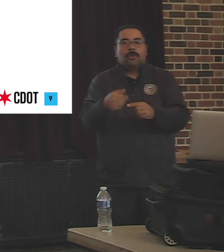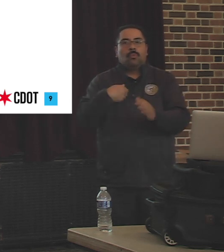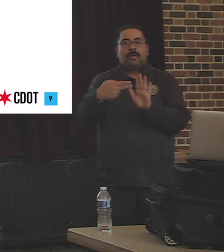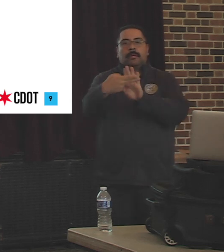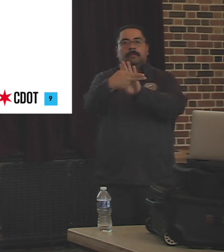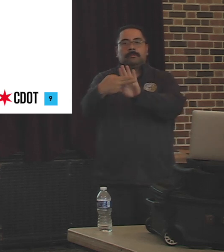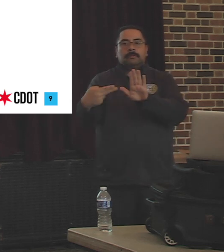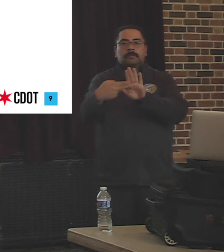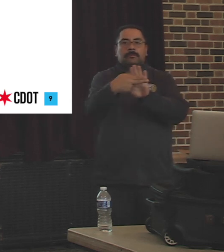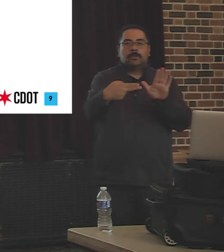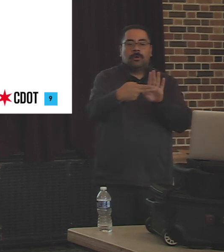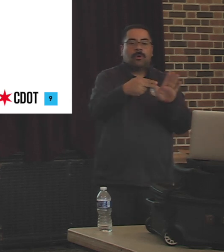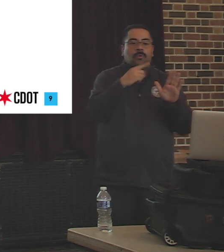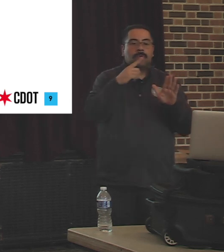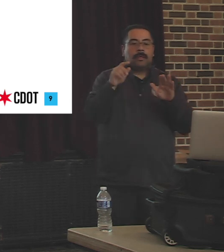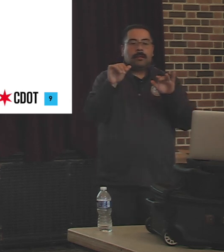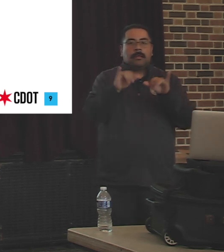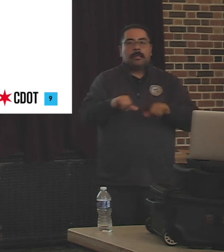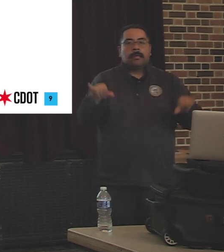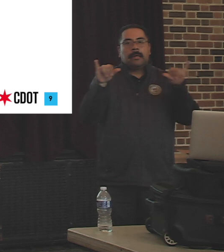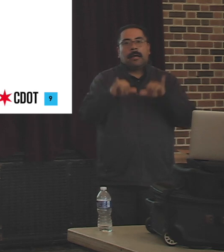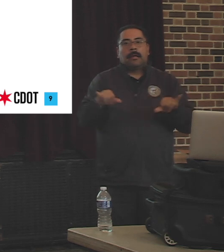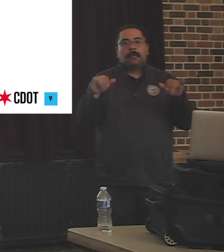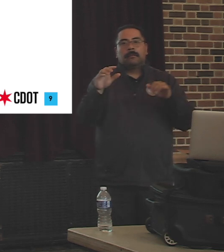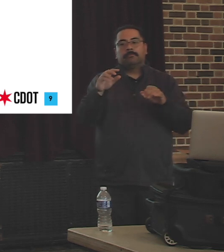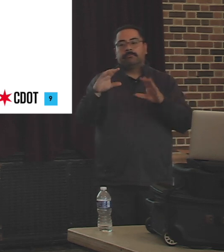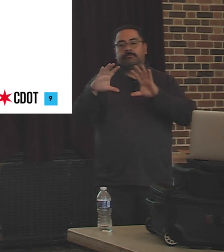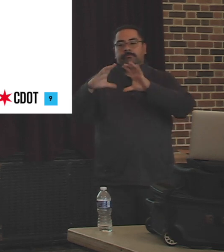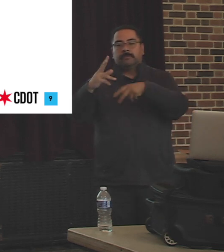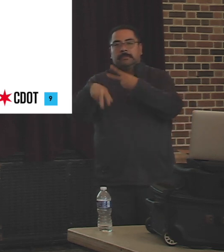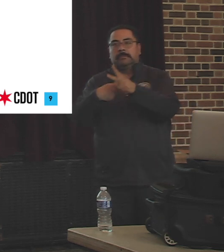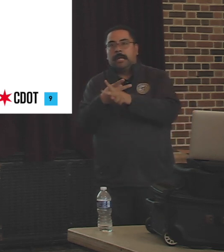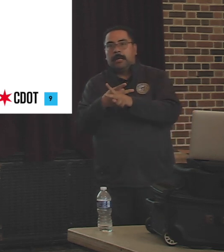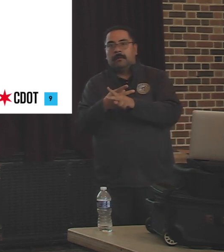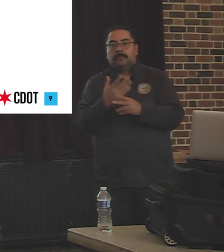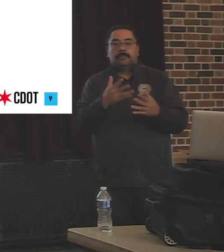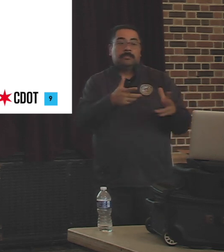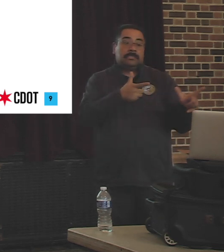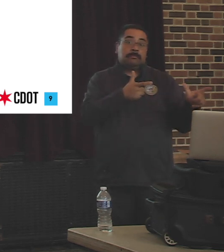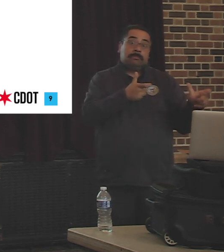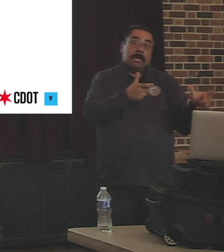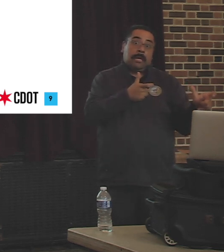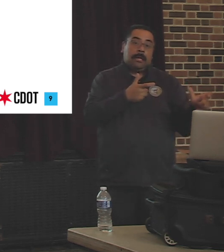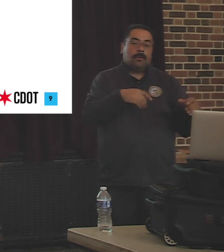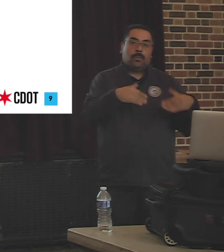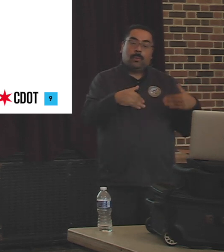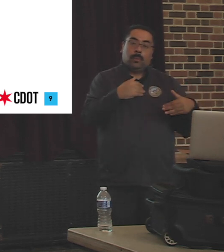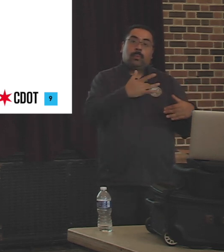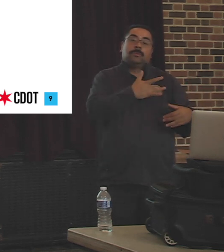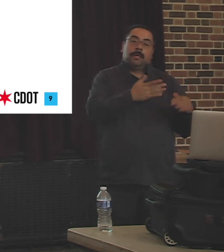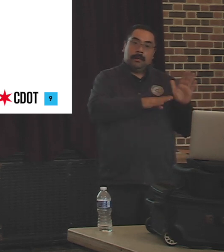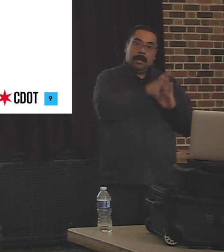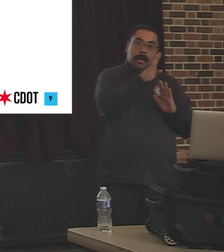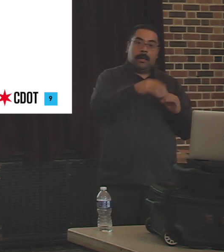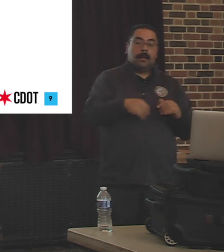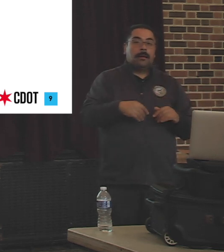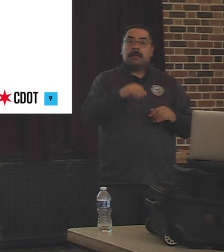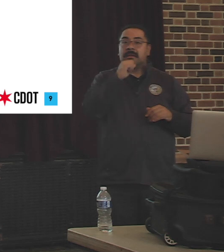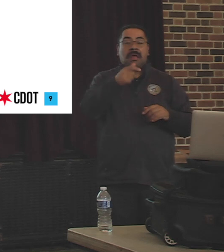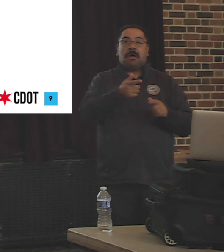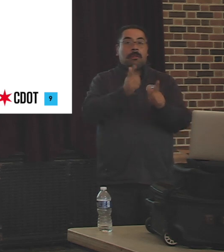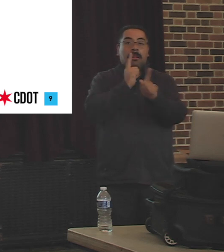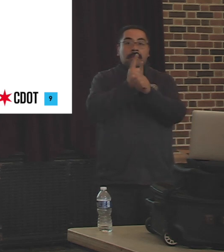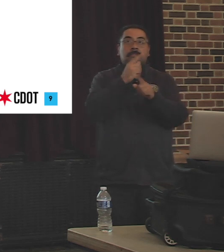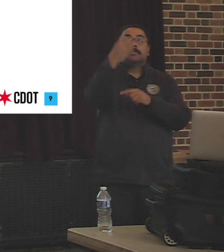assign these really common crash typologies that we're seeing. So speeding being a huge one, disobeying